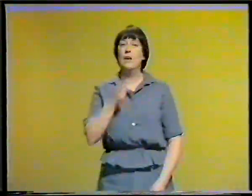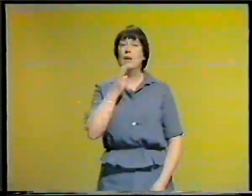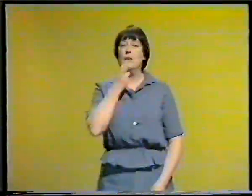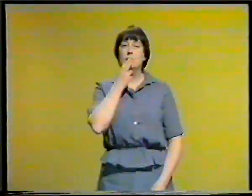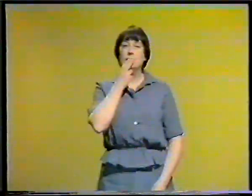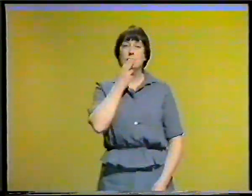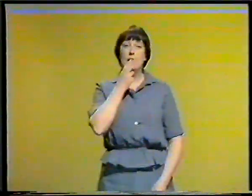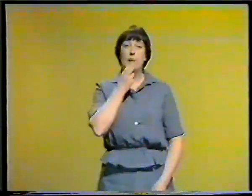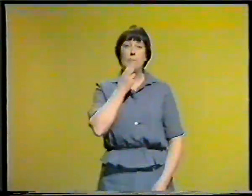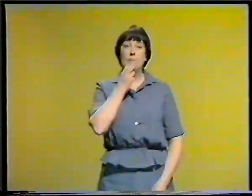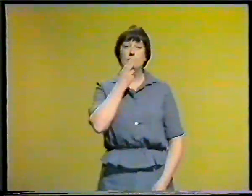Dumb.